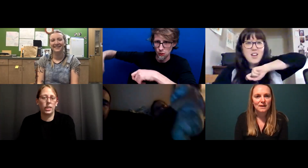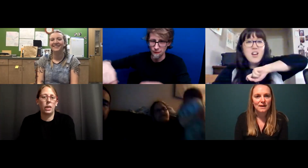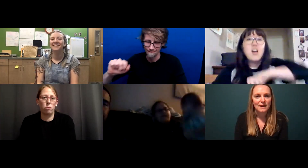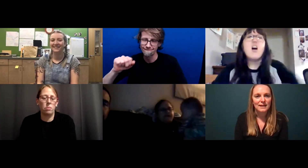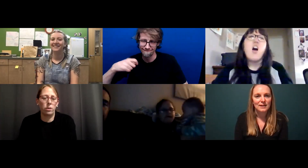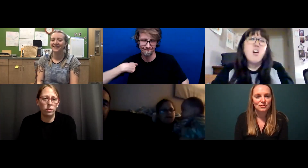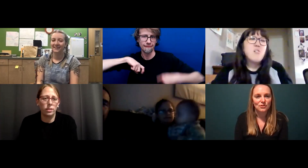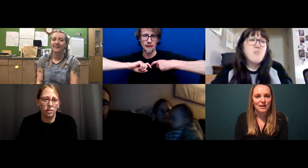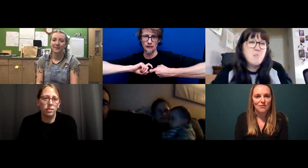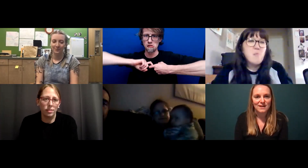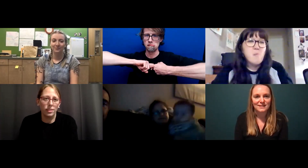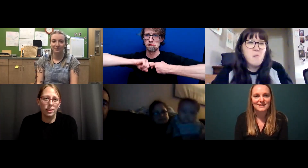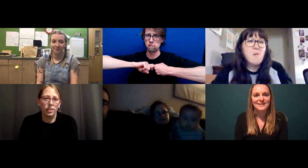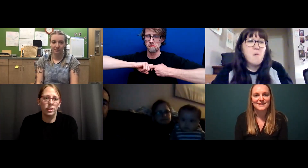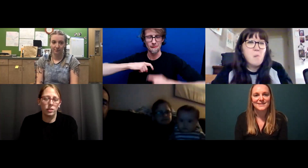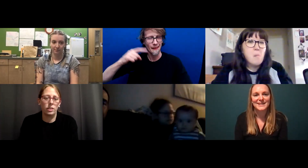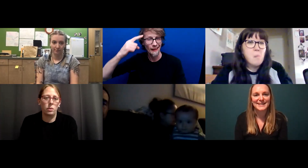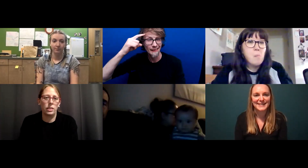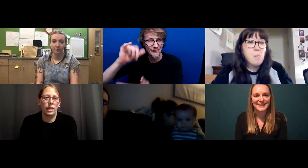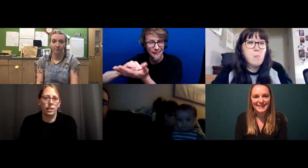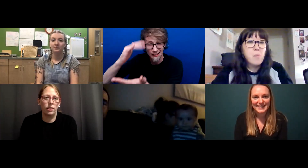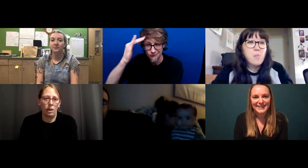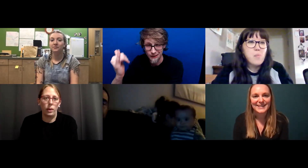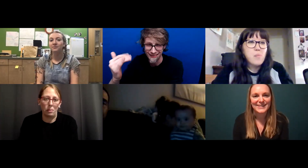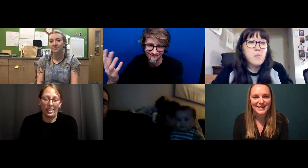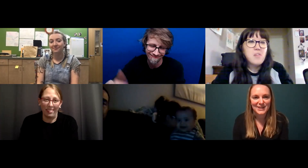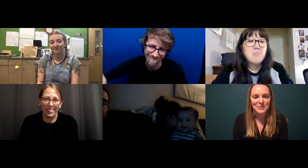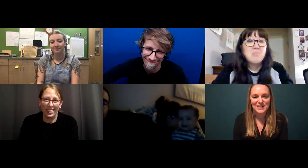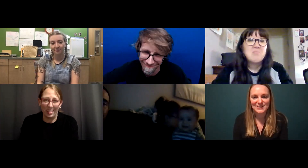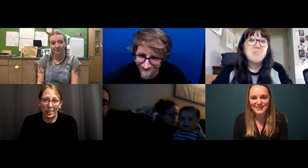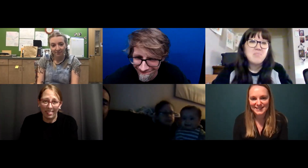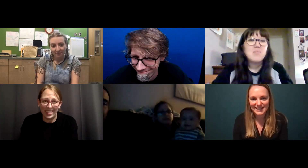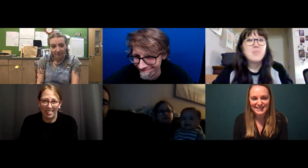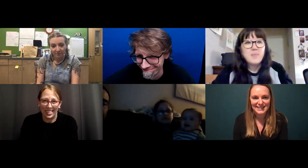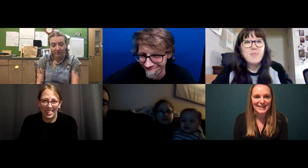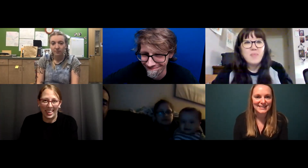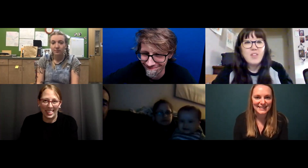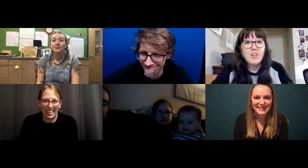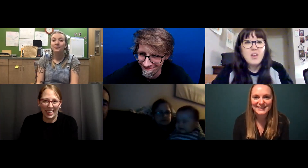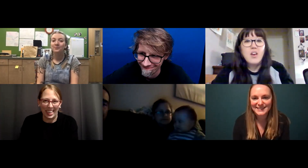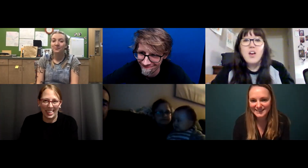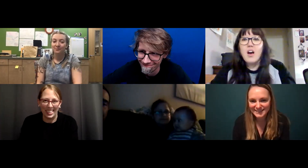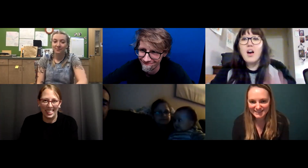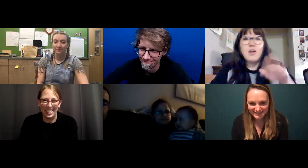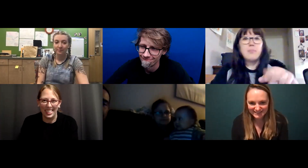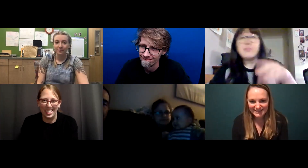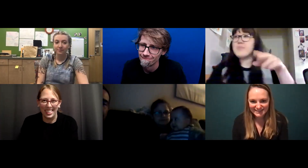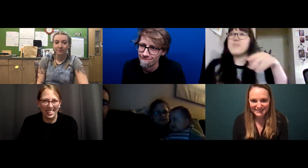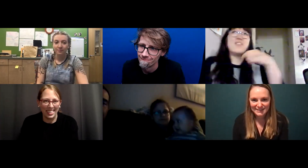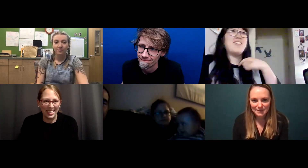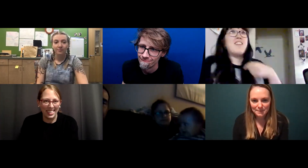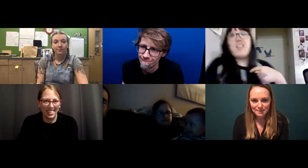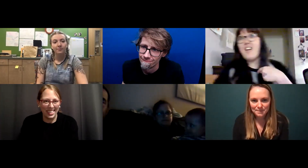The cape for the matadors. So that's why they sign it that way, I believe. I believe that's the reason the sign is like that.